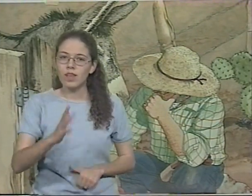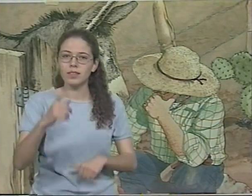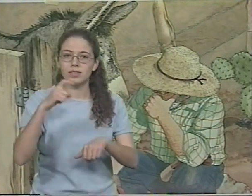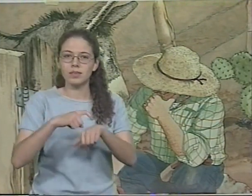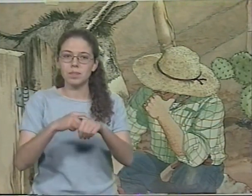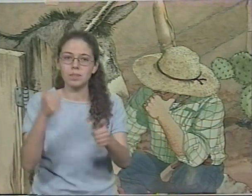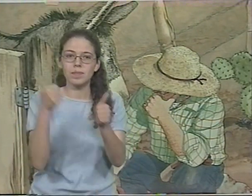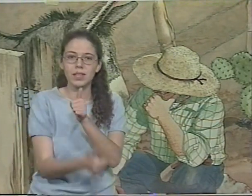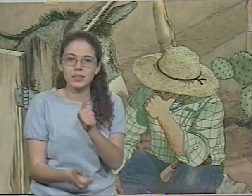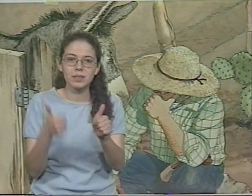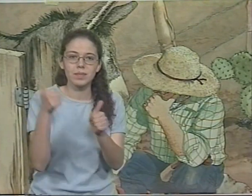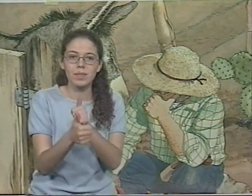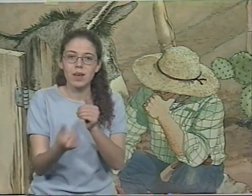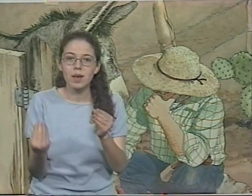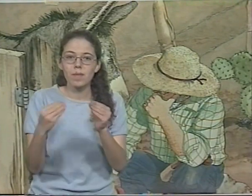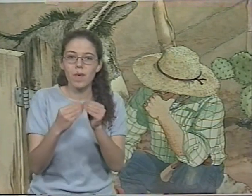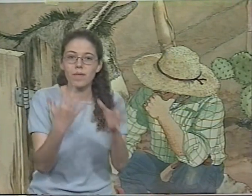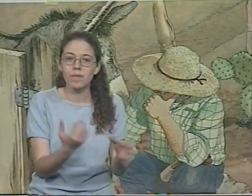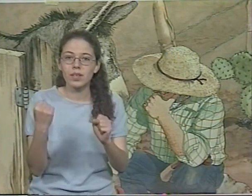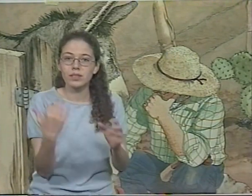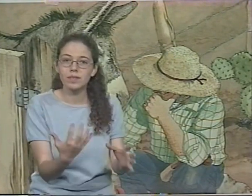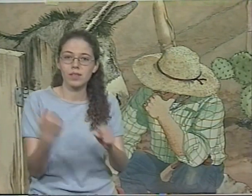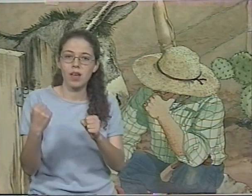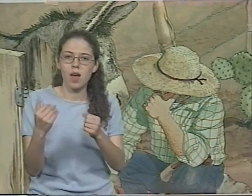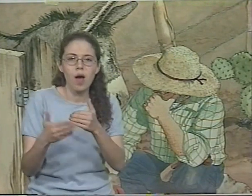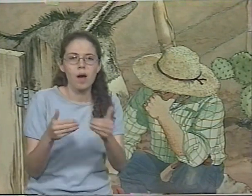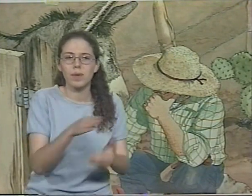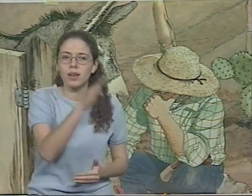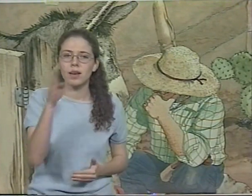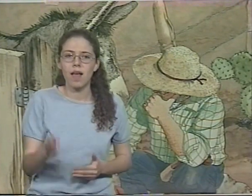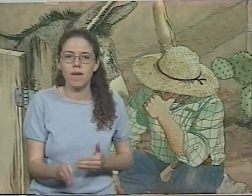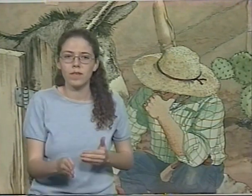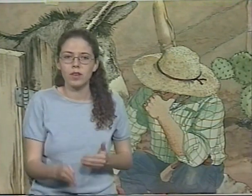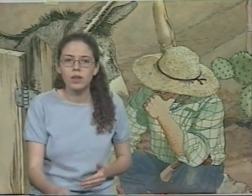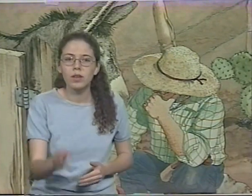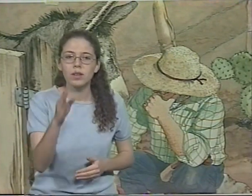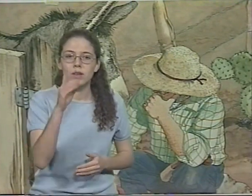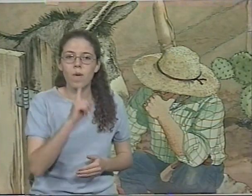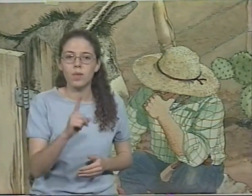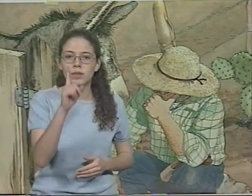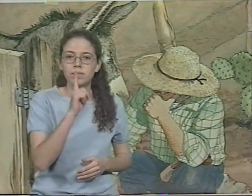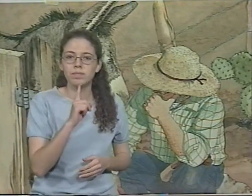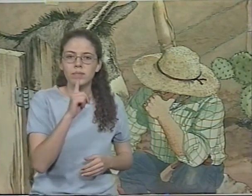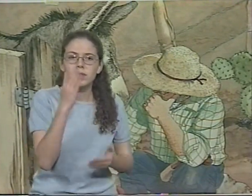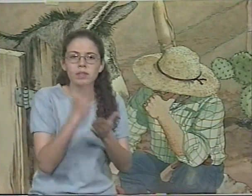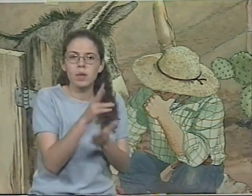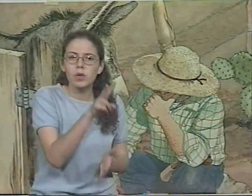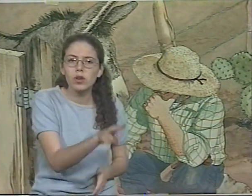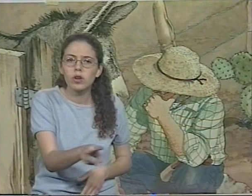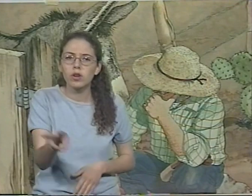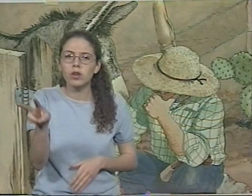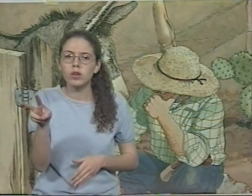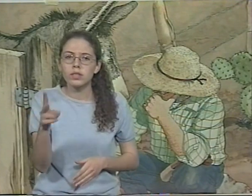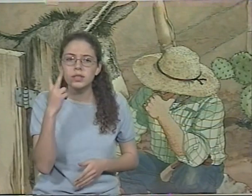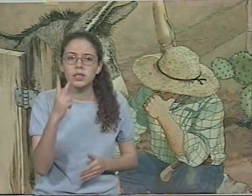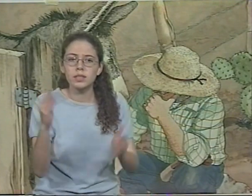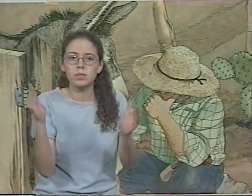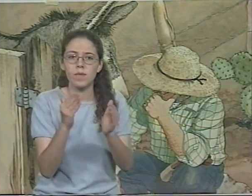Suddenly, Alejandro found that time was passing more quickly. He was rarely lonely. He had only to look up from his hoe or